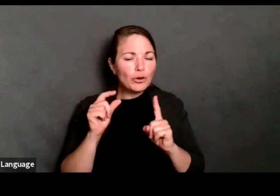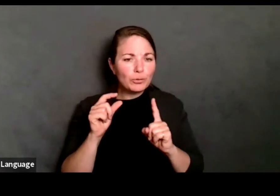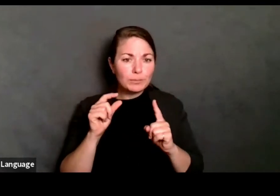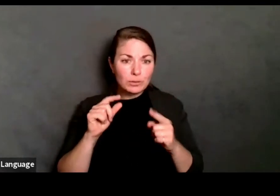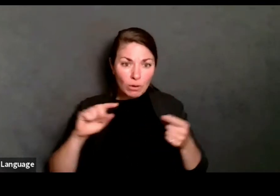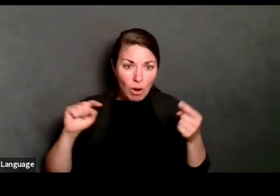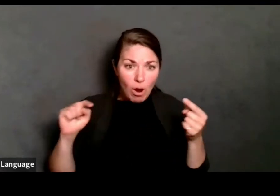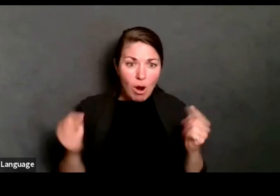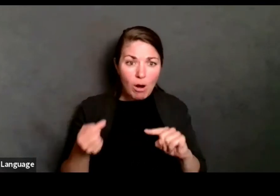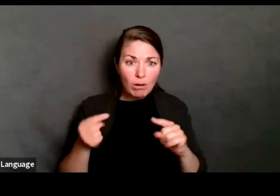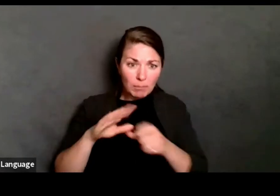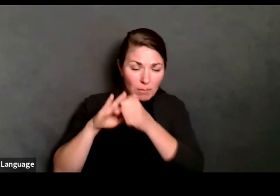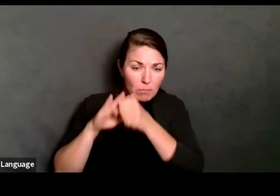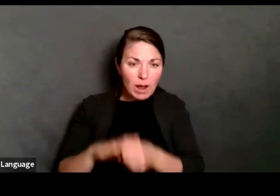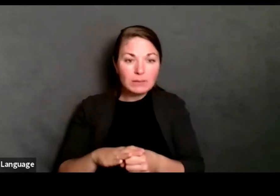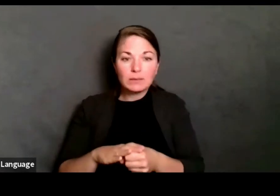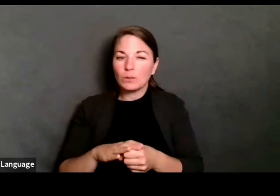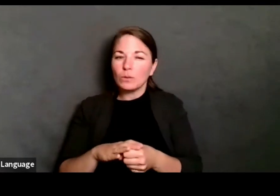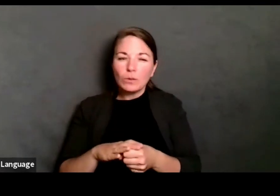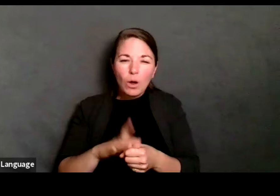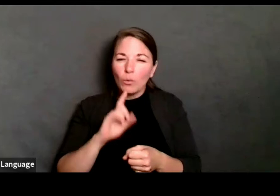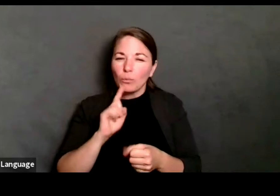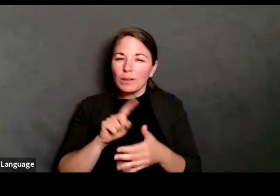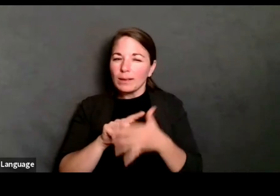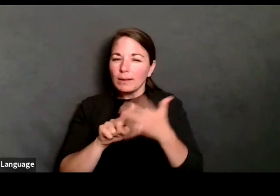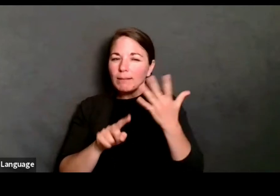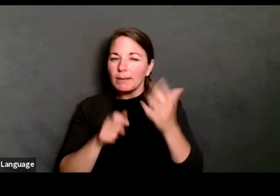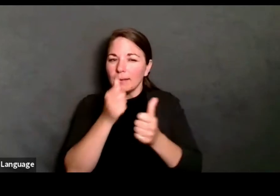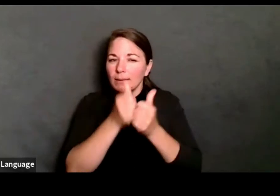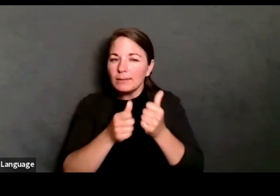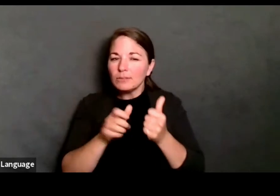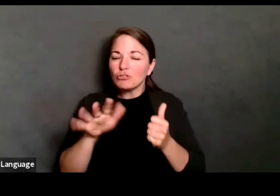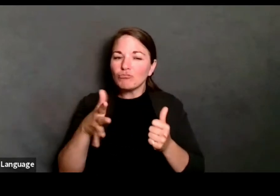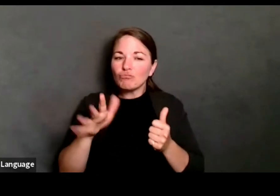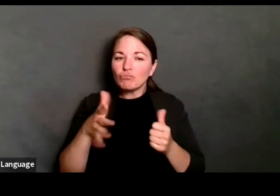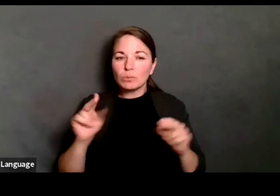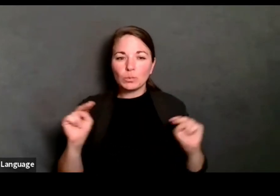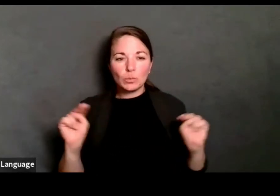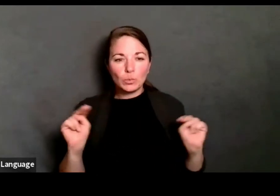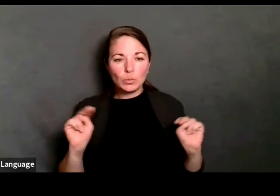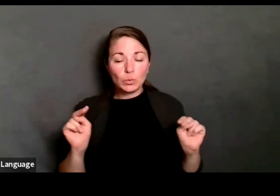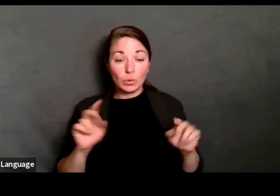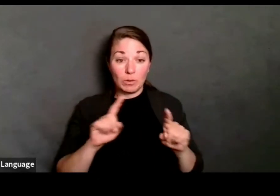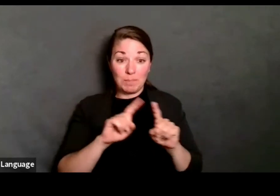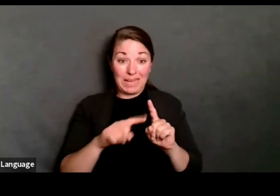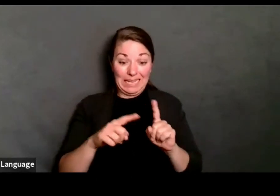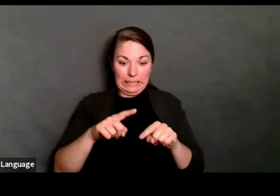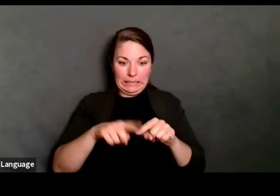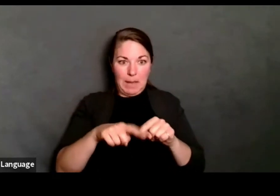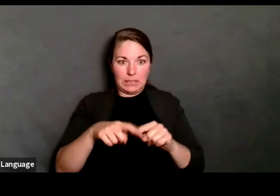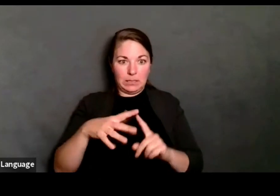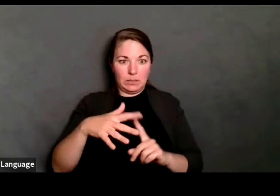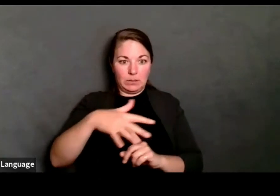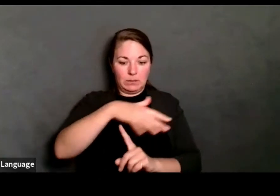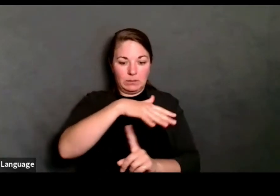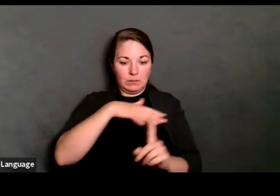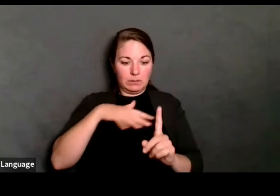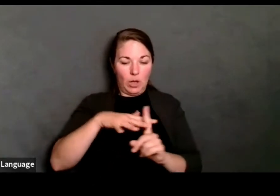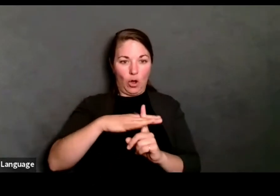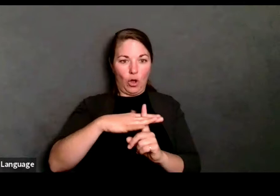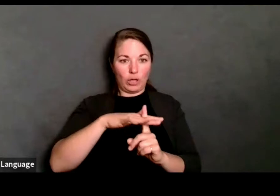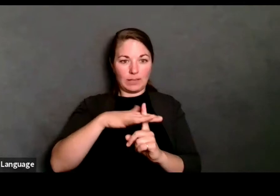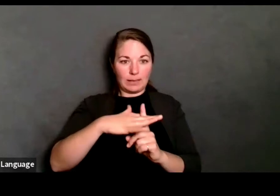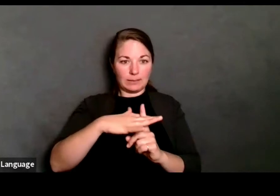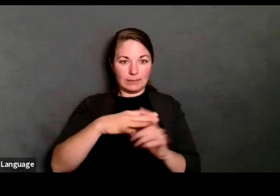own pretty neutral. But in context, language can be manifestation of oppressive beliefs, it can